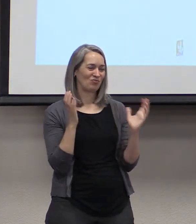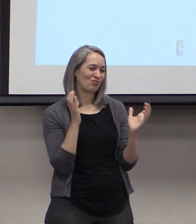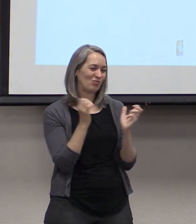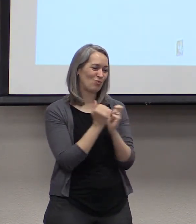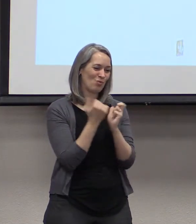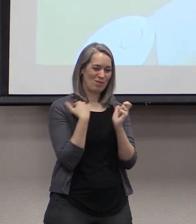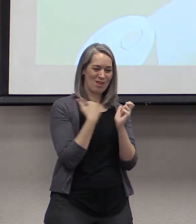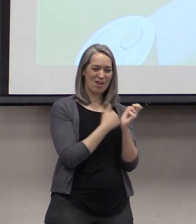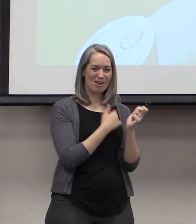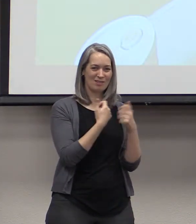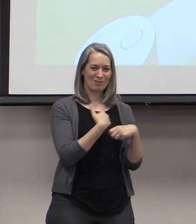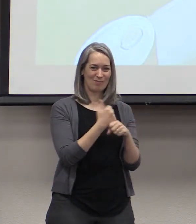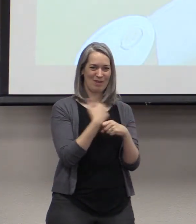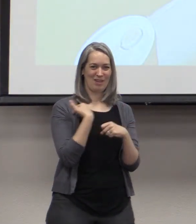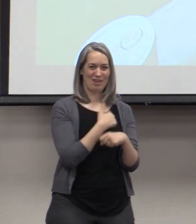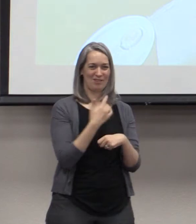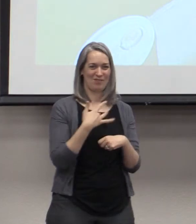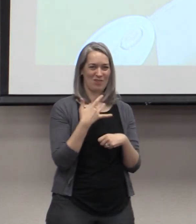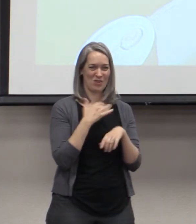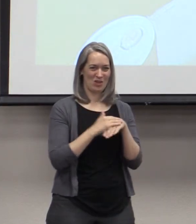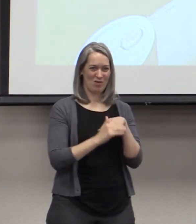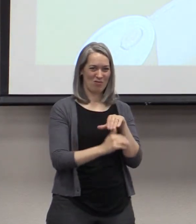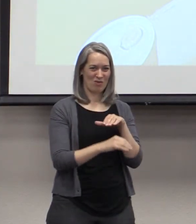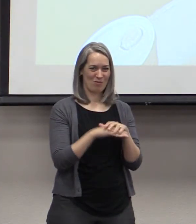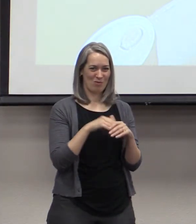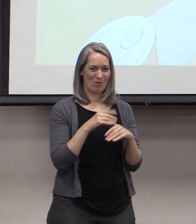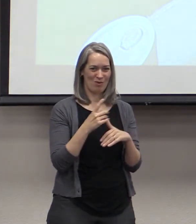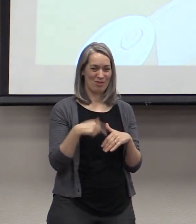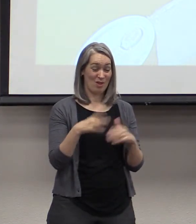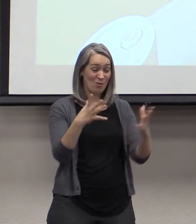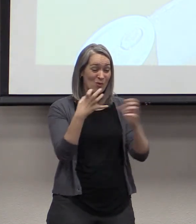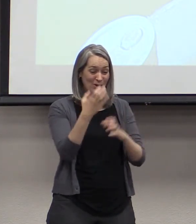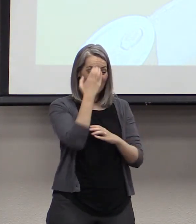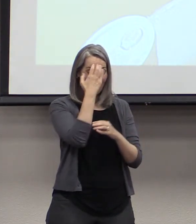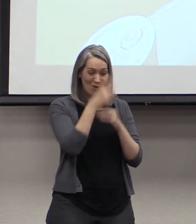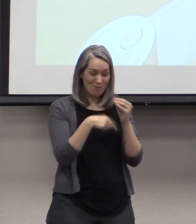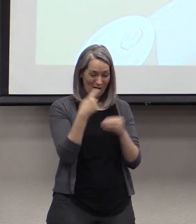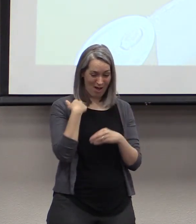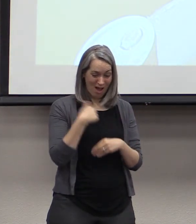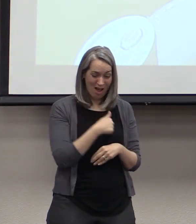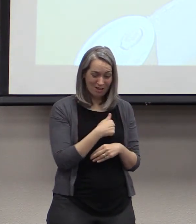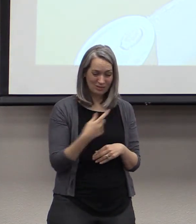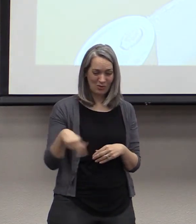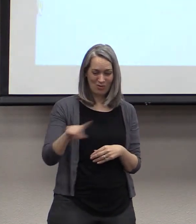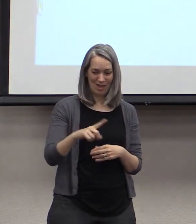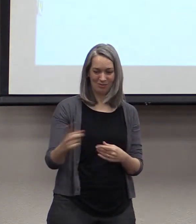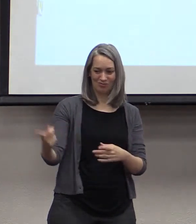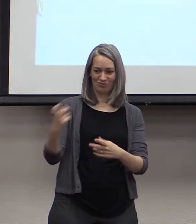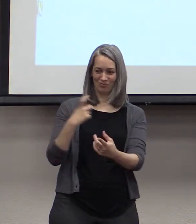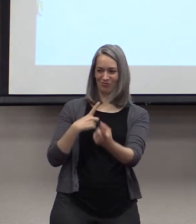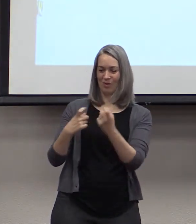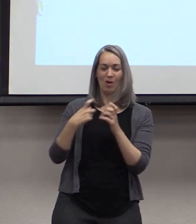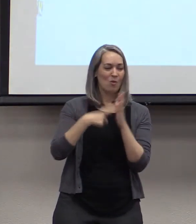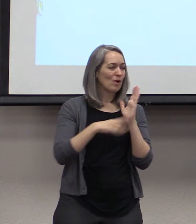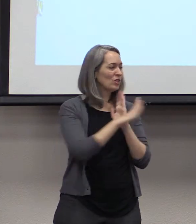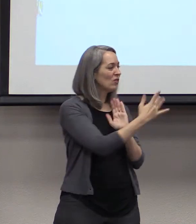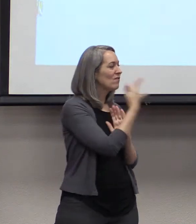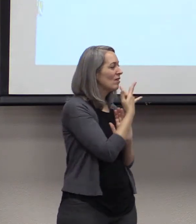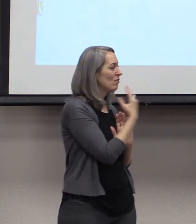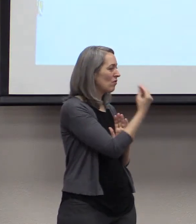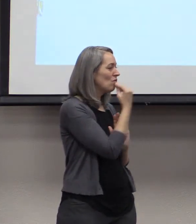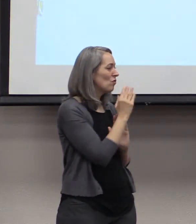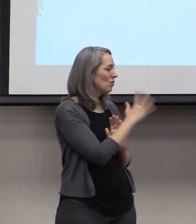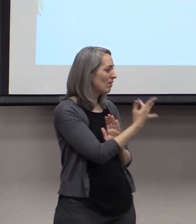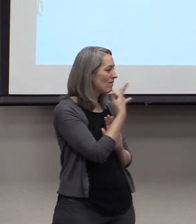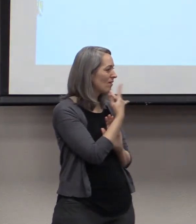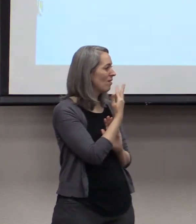to make us feel comfortable, and actually just they genuinely want to know about us. And so when they were asking us questions like what's our favorite food, our favorite color,